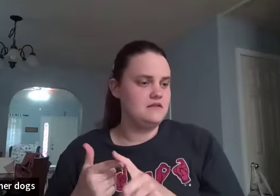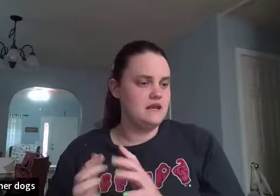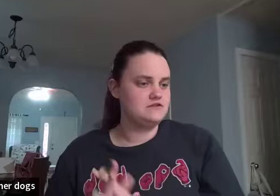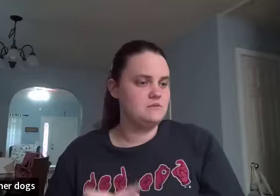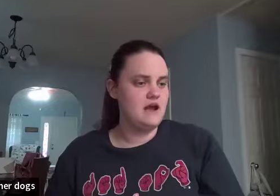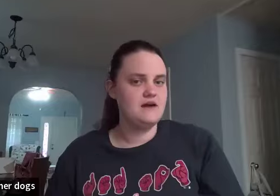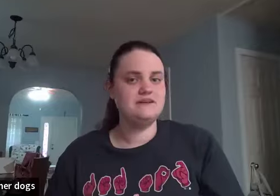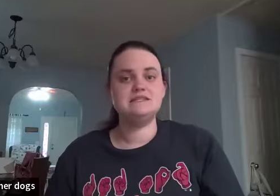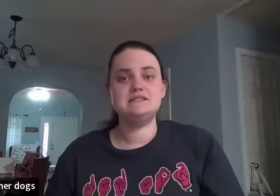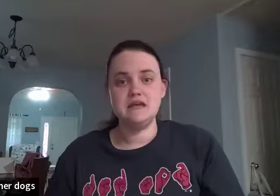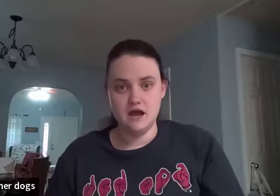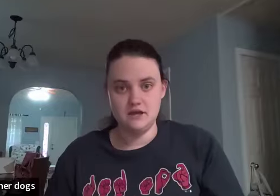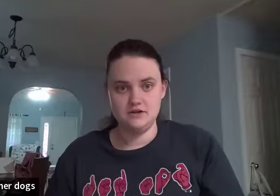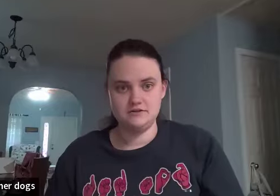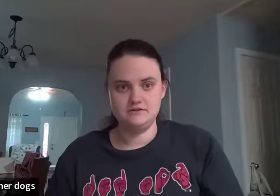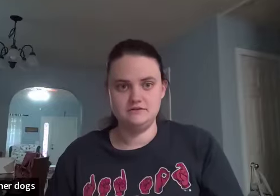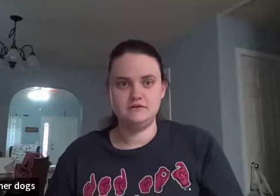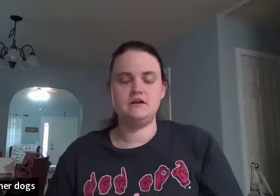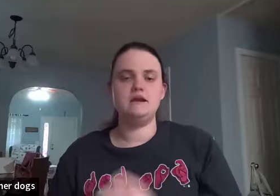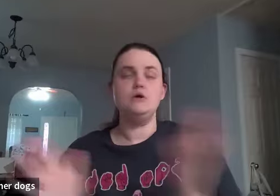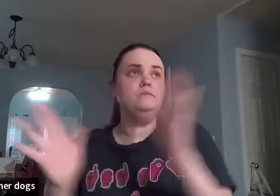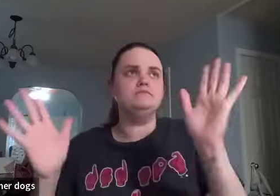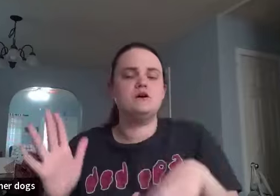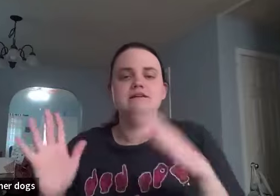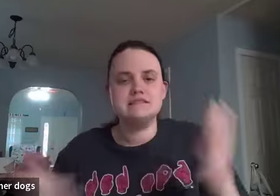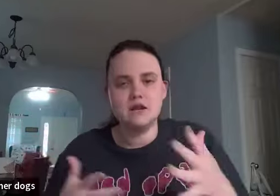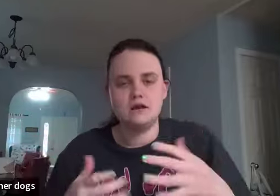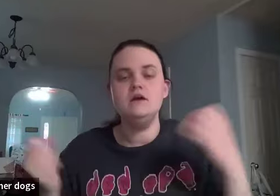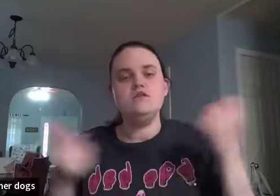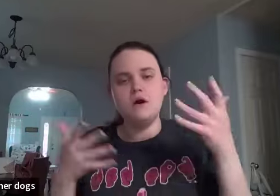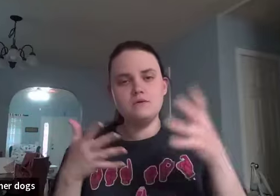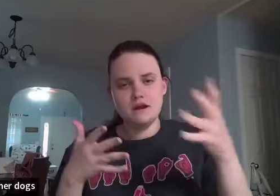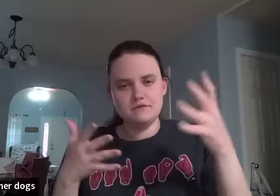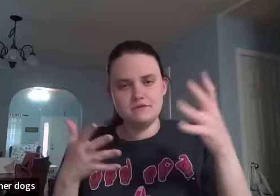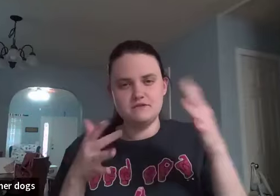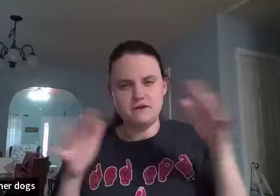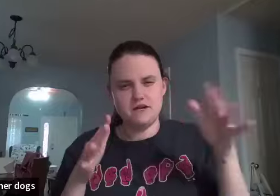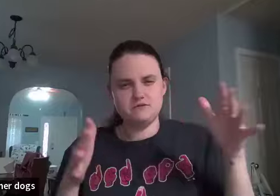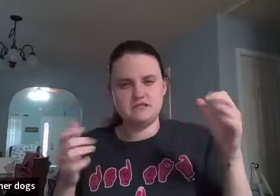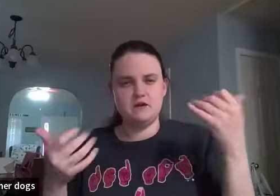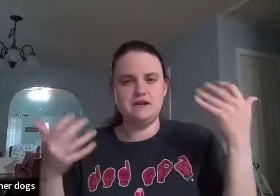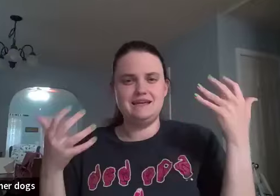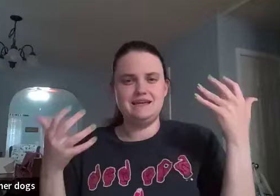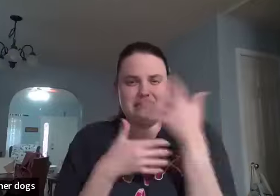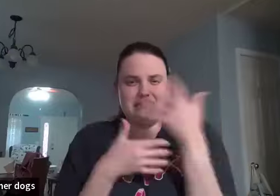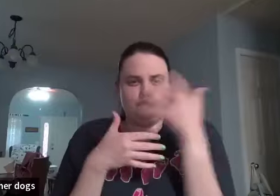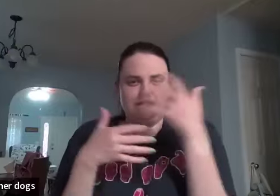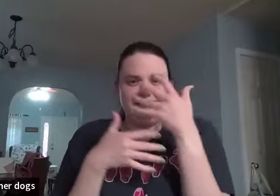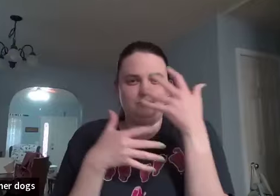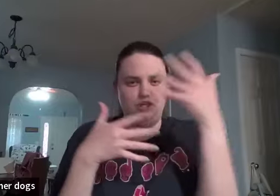Then the next one we have is tired. All right. Oh, sorry, scary. The other one I was going to say with variation with scary is it's like scary when